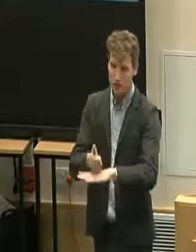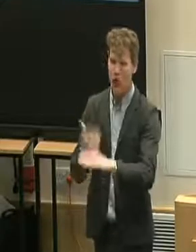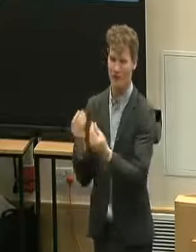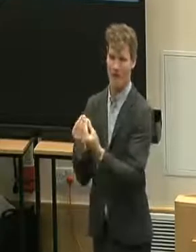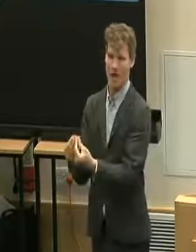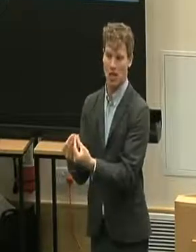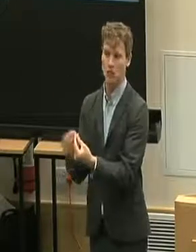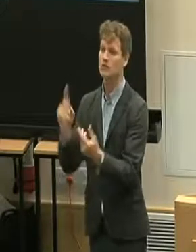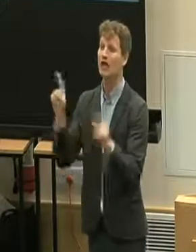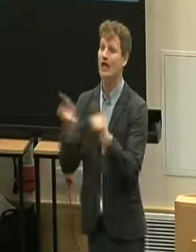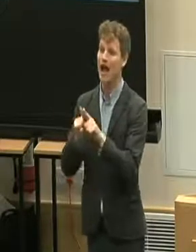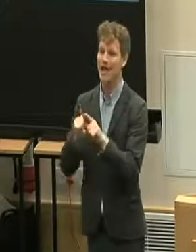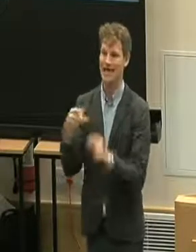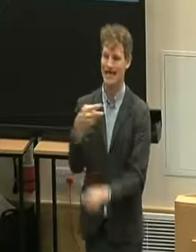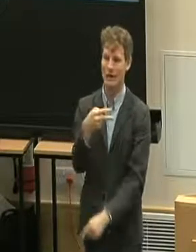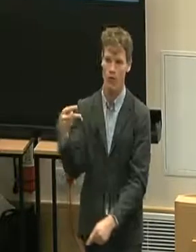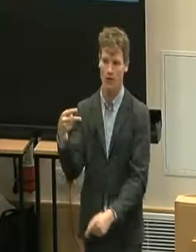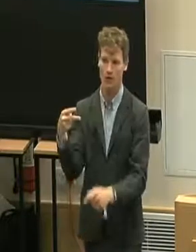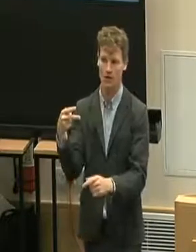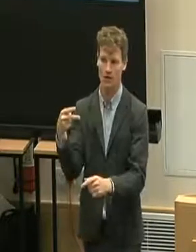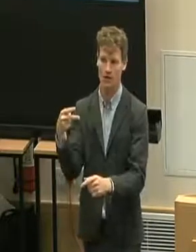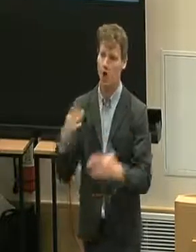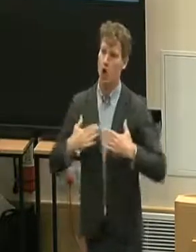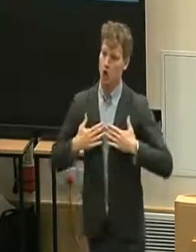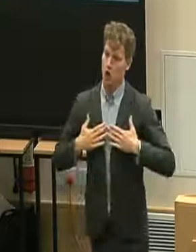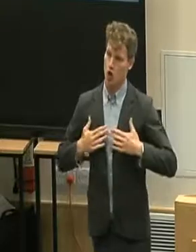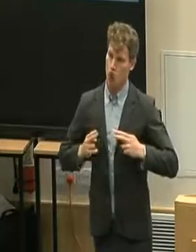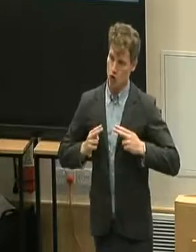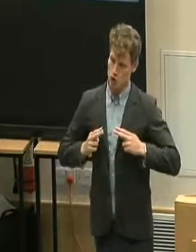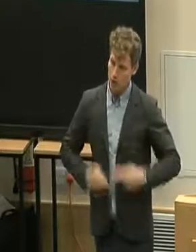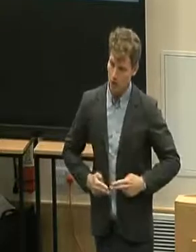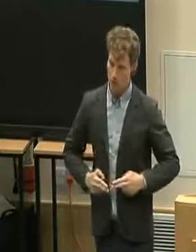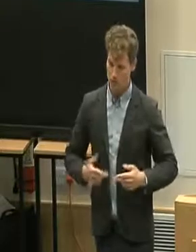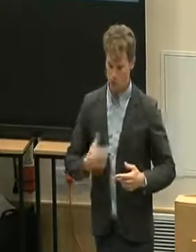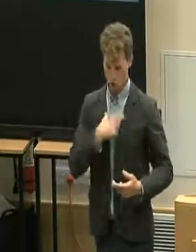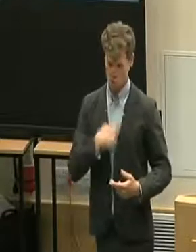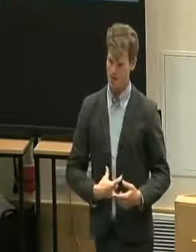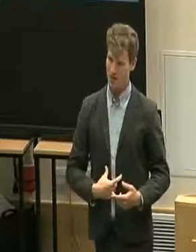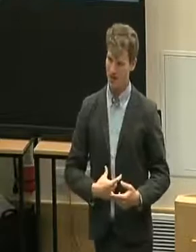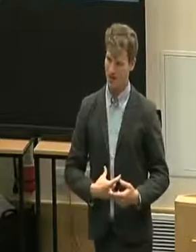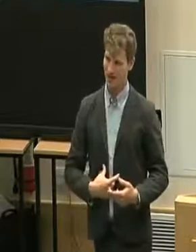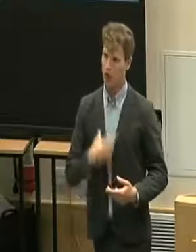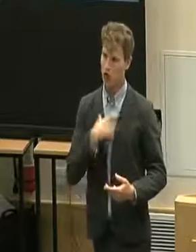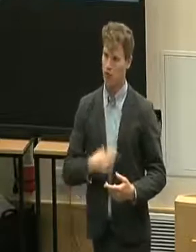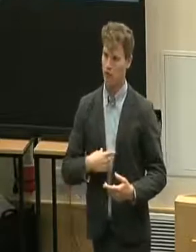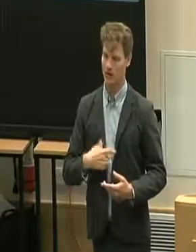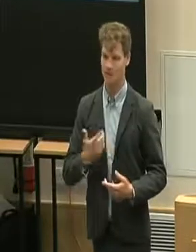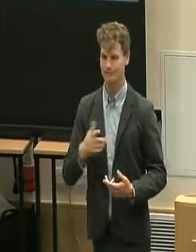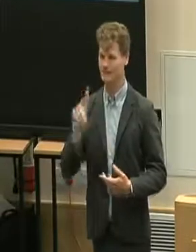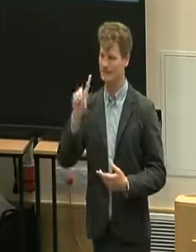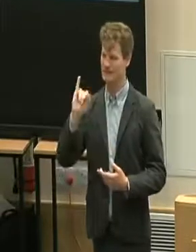dignity, are not subterfuges for underlying shifts in power, but are actually meaningful